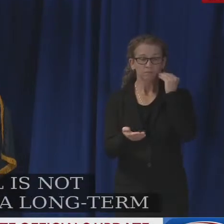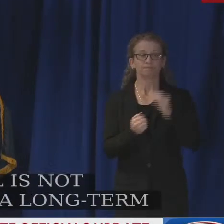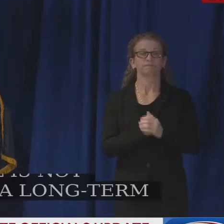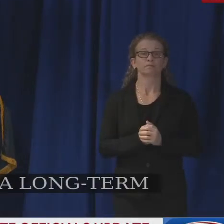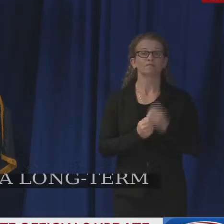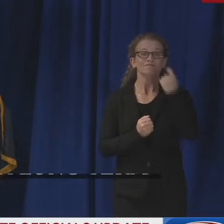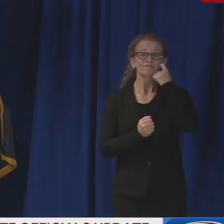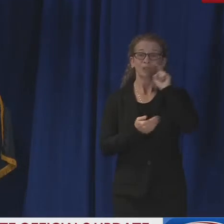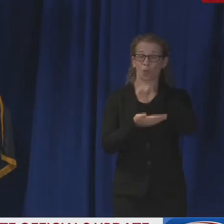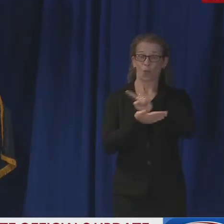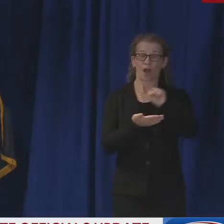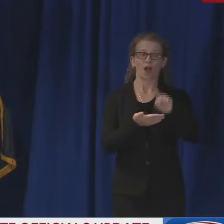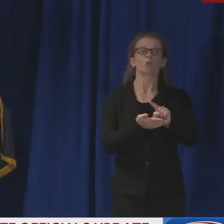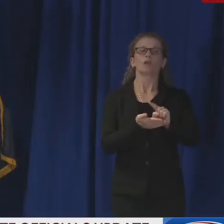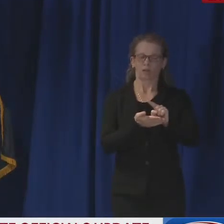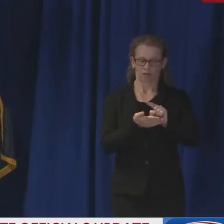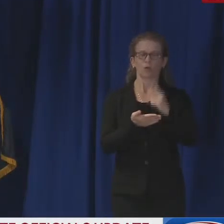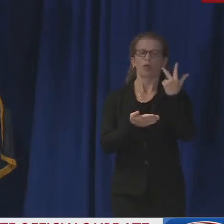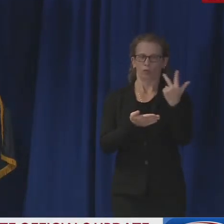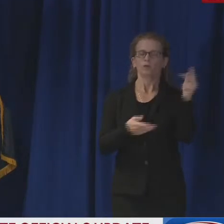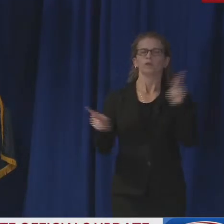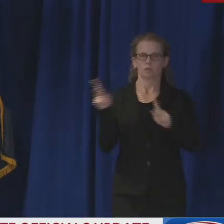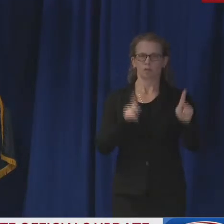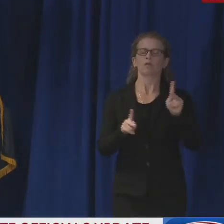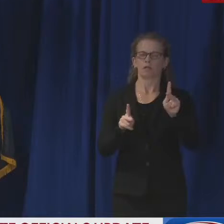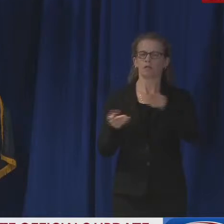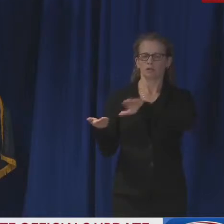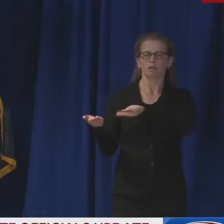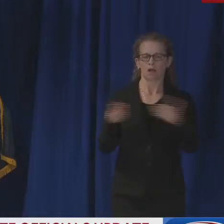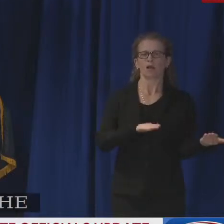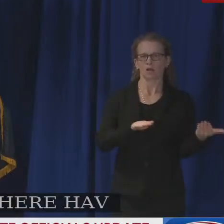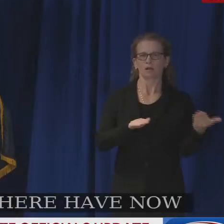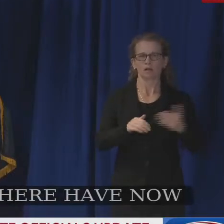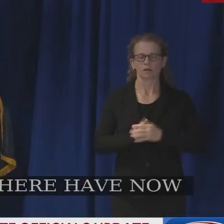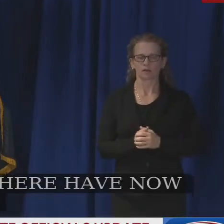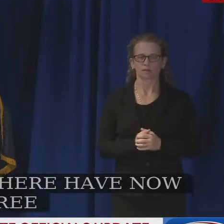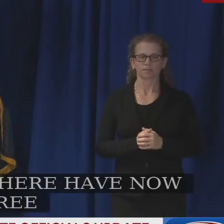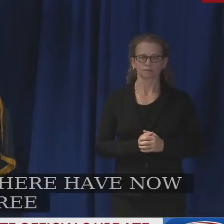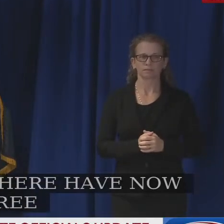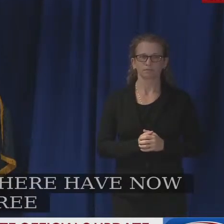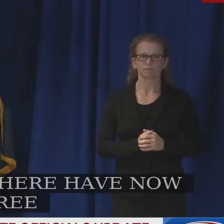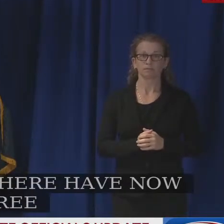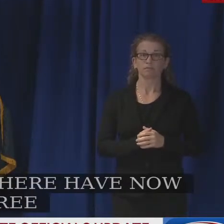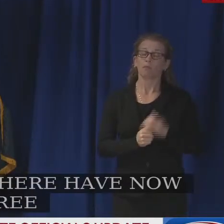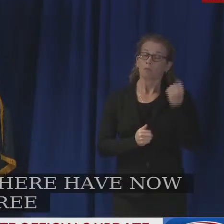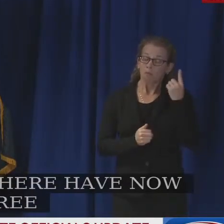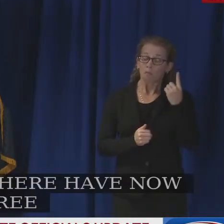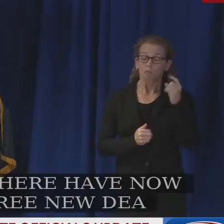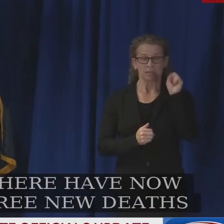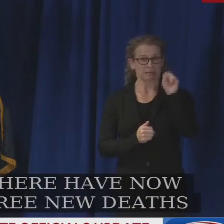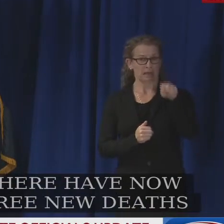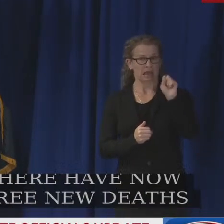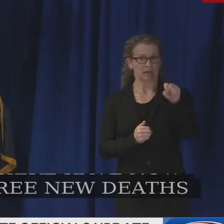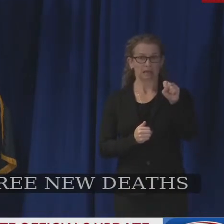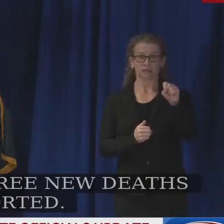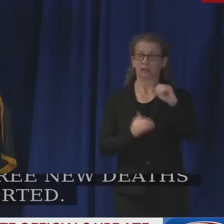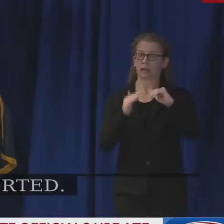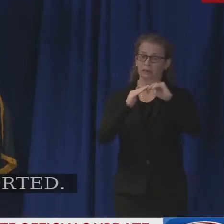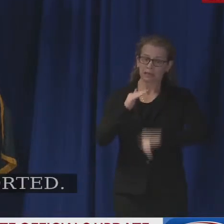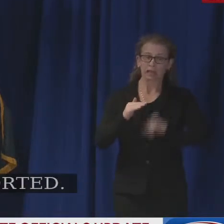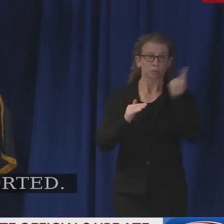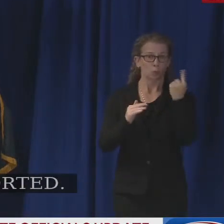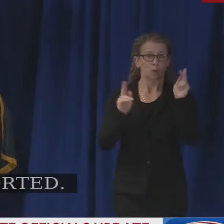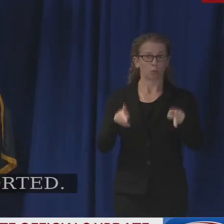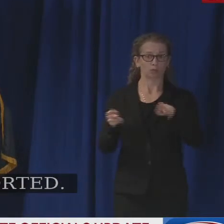of three new deaths from COVID-19 reported. And so while we continue to average less than one new death per day